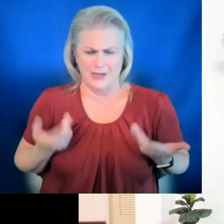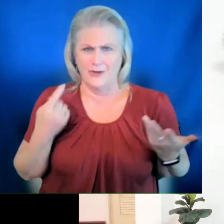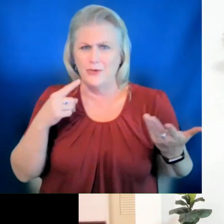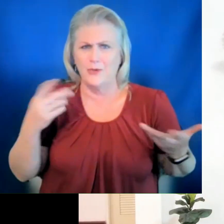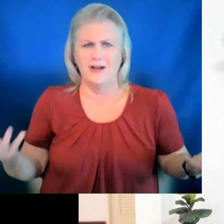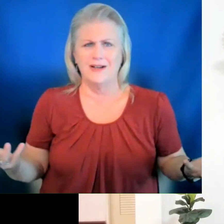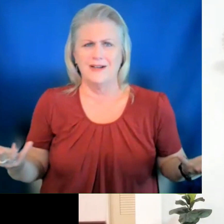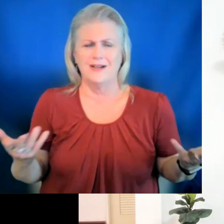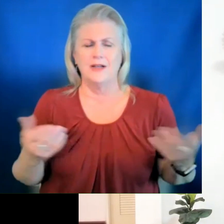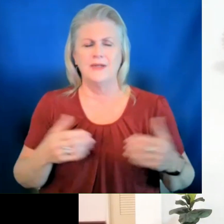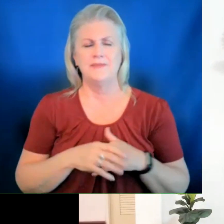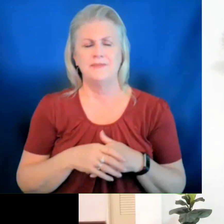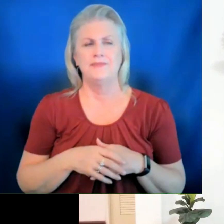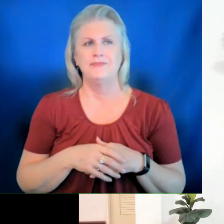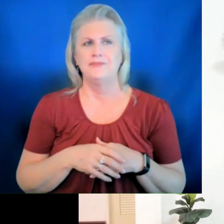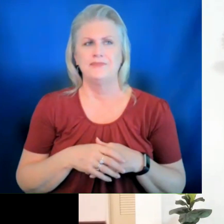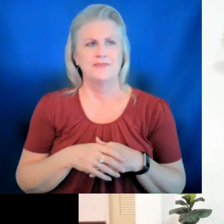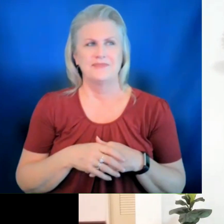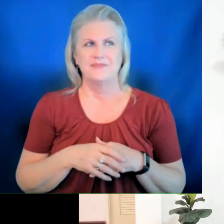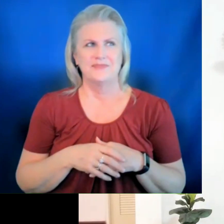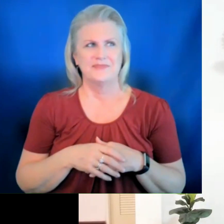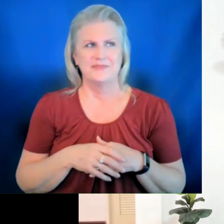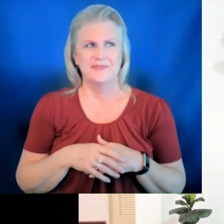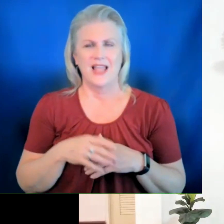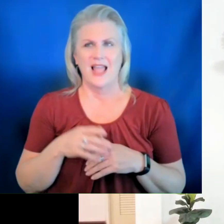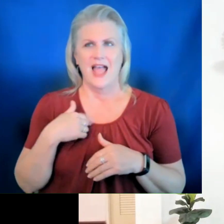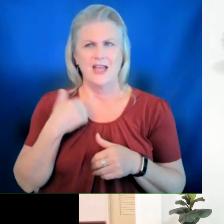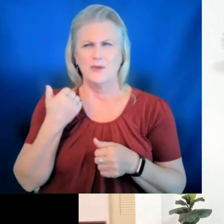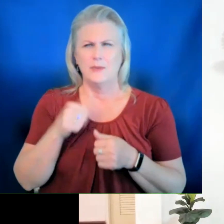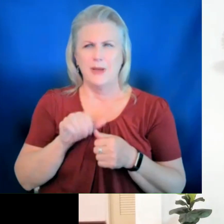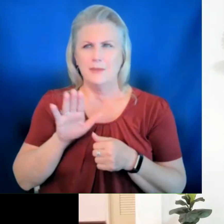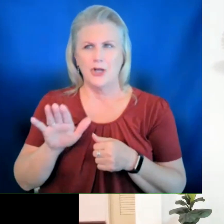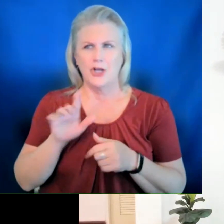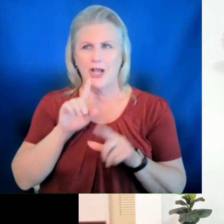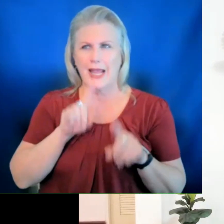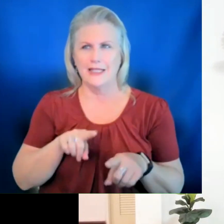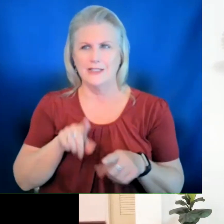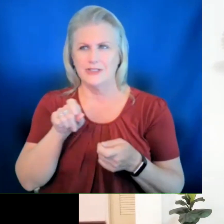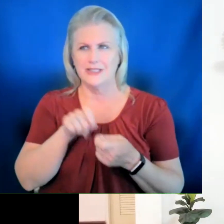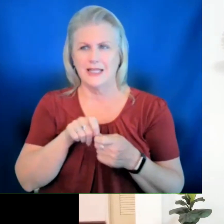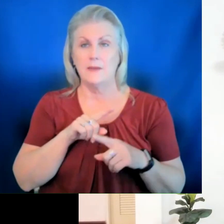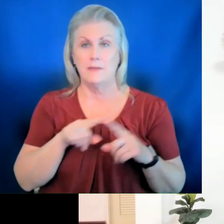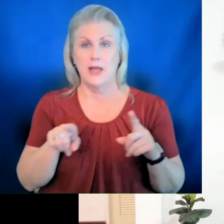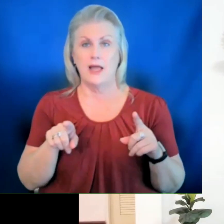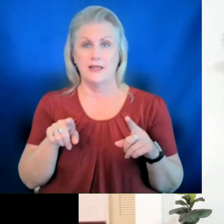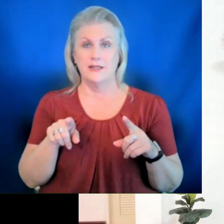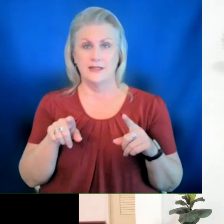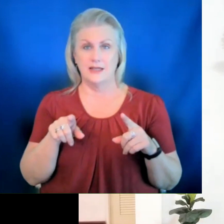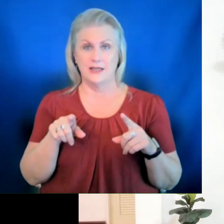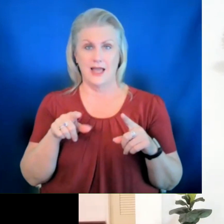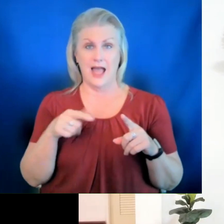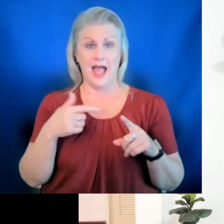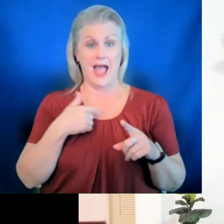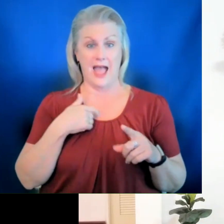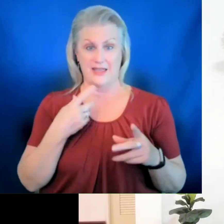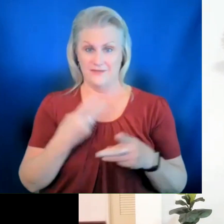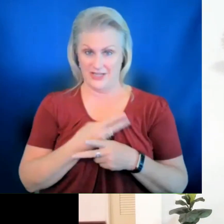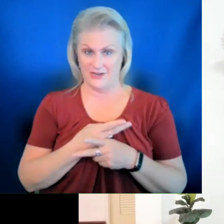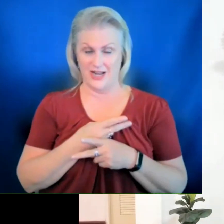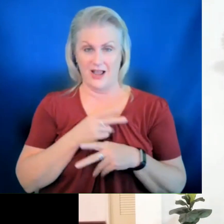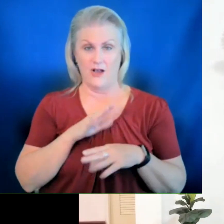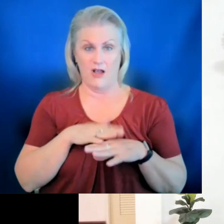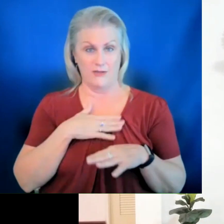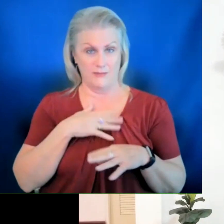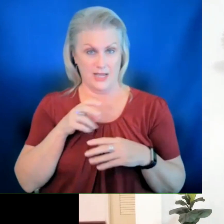on? And I don't remember her answer, but what I can tell you is what I figured out with